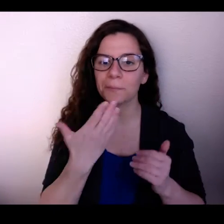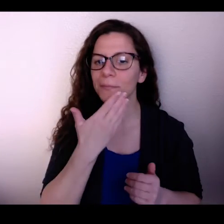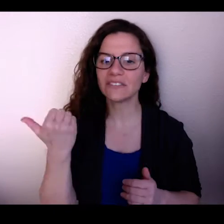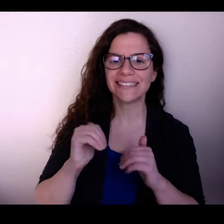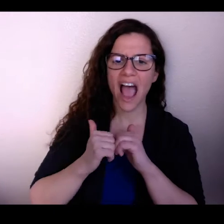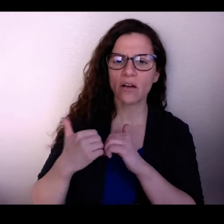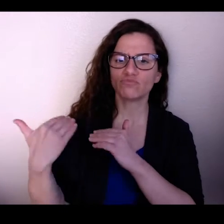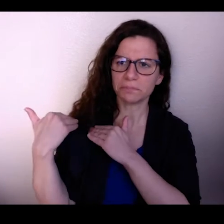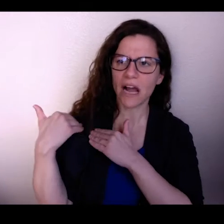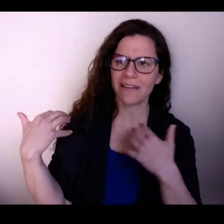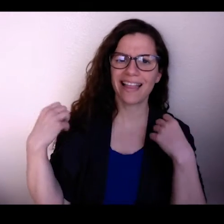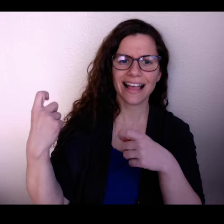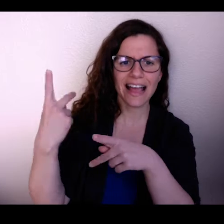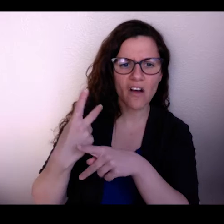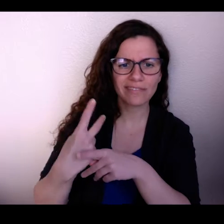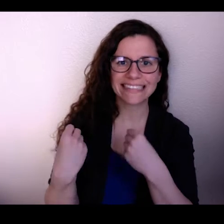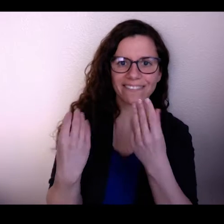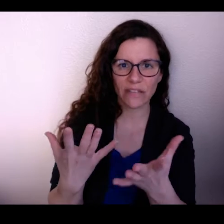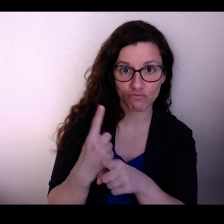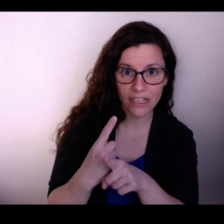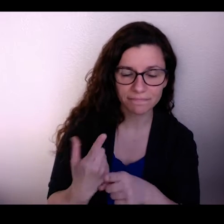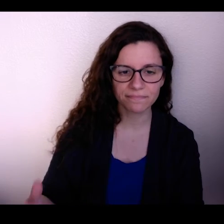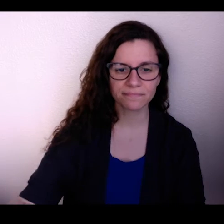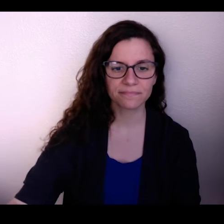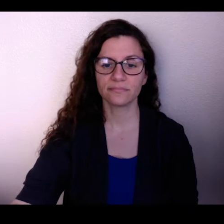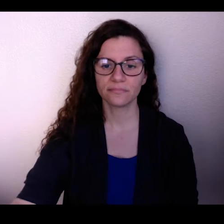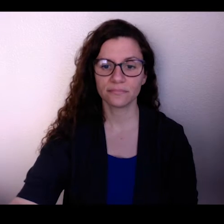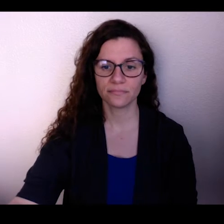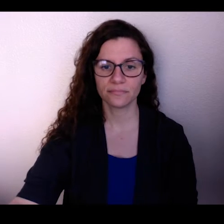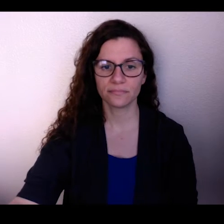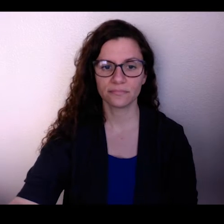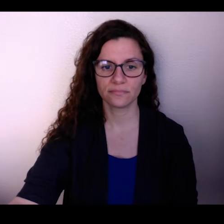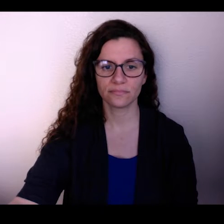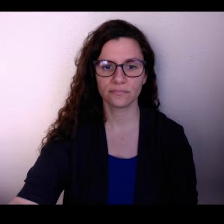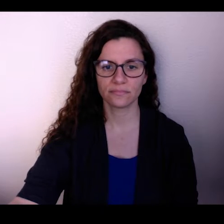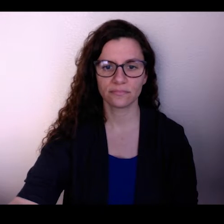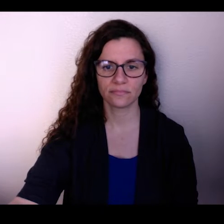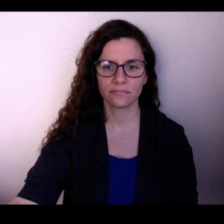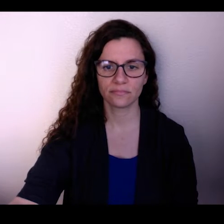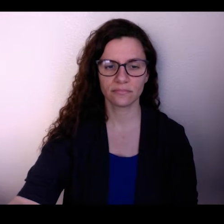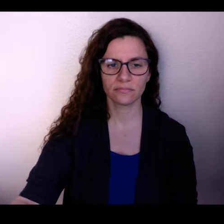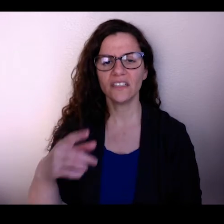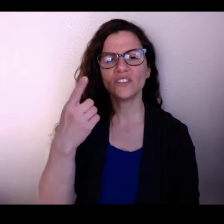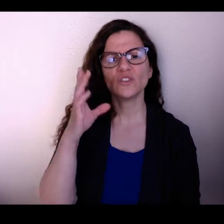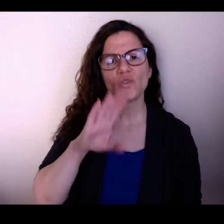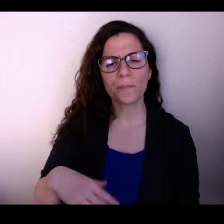who know best how respectful healthcare is given. Right.